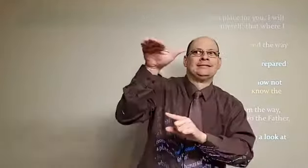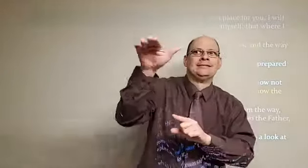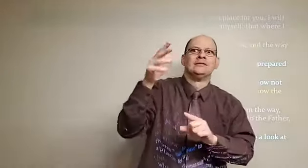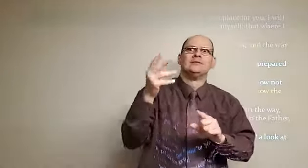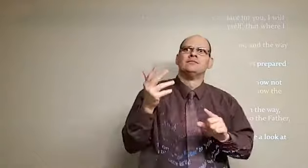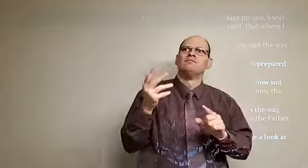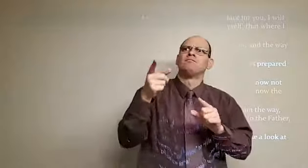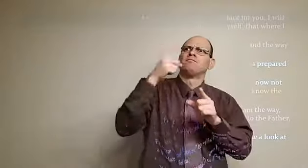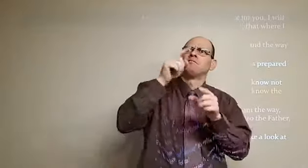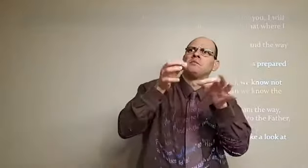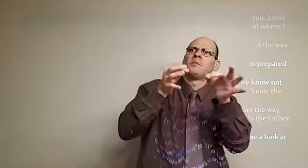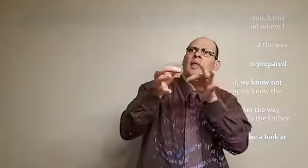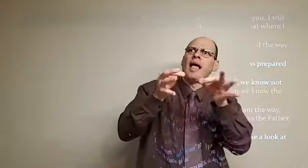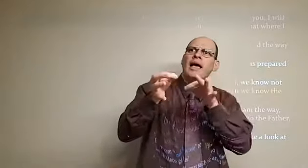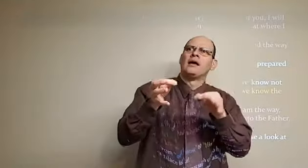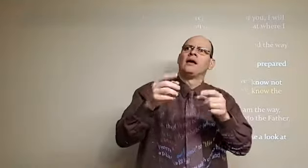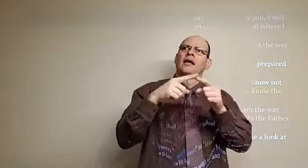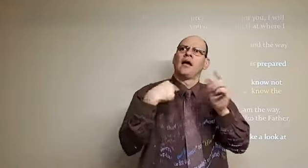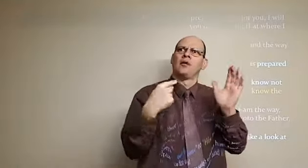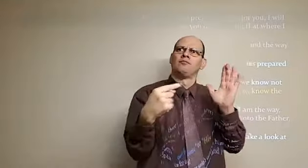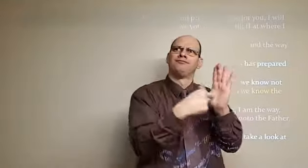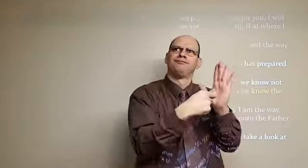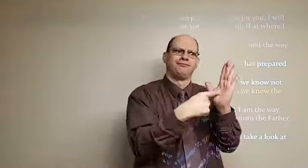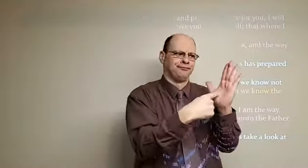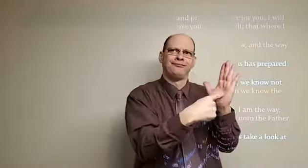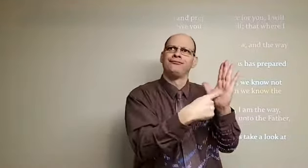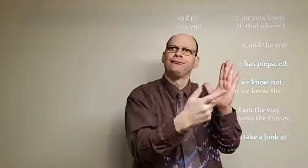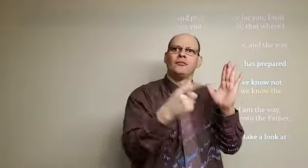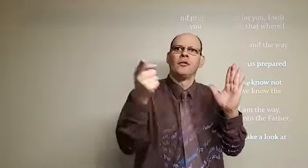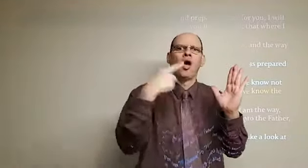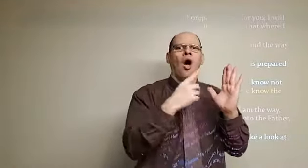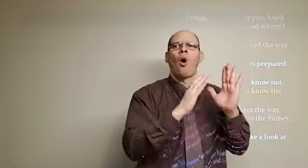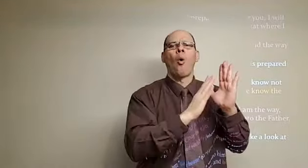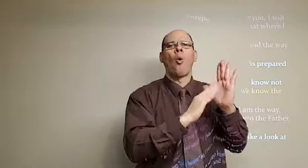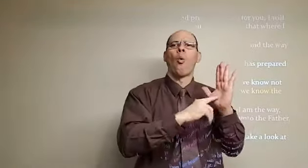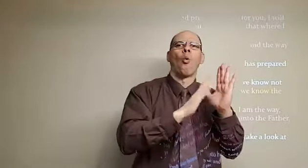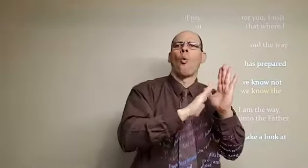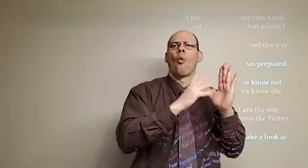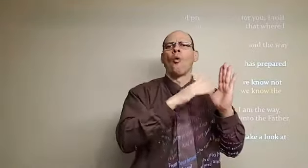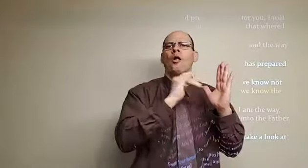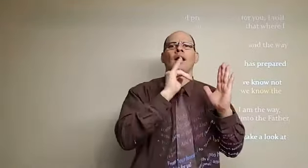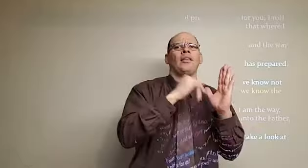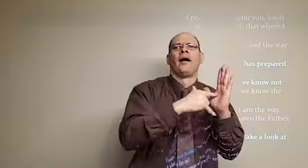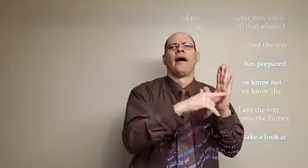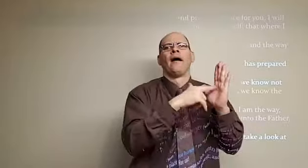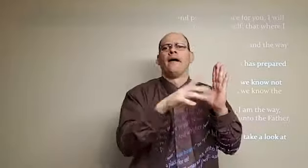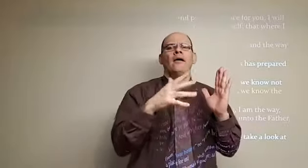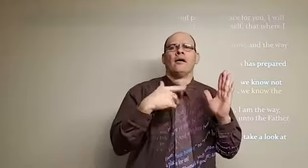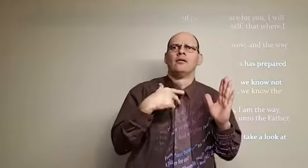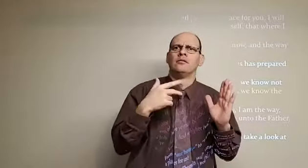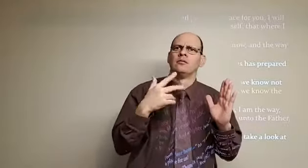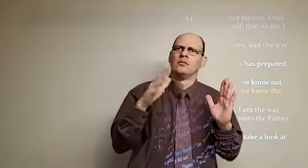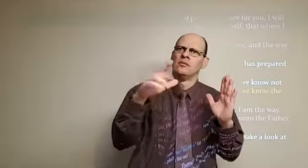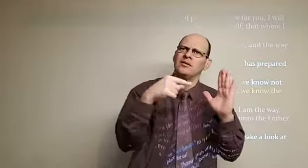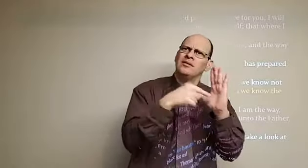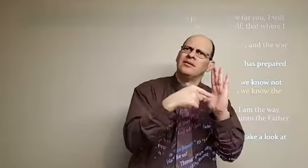and you know I went to the priest where I grew up and I asked him about these scriptures